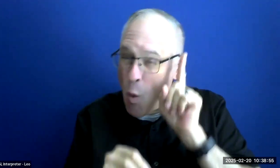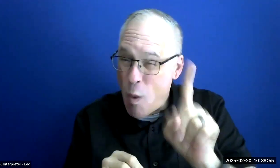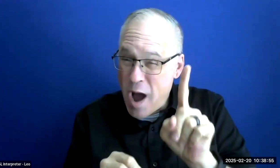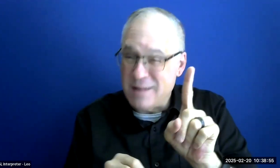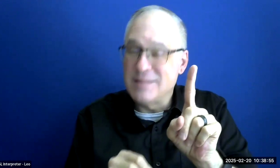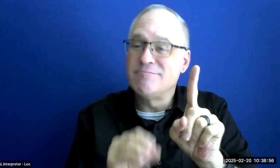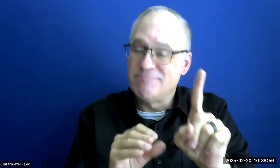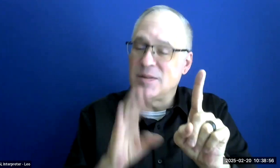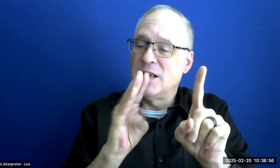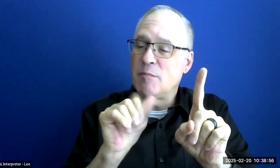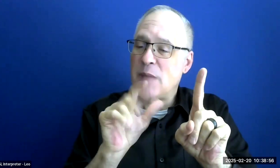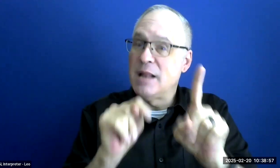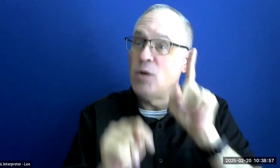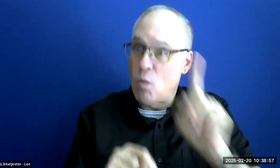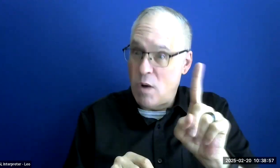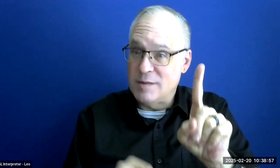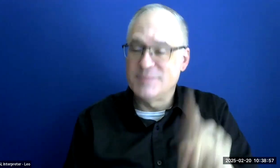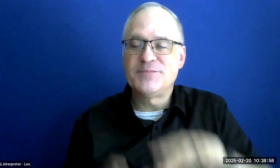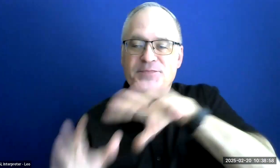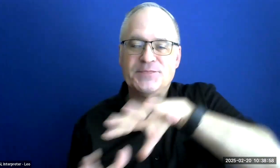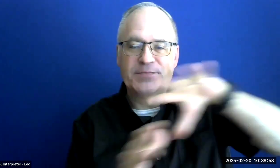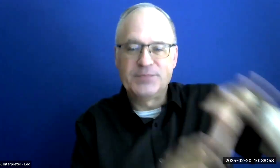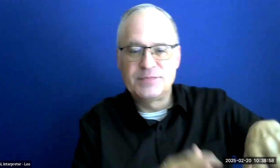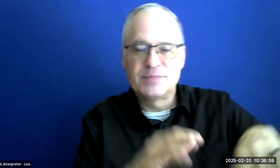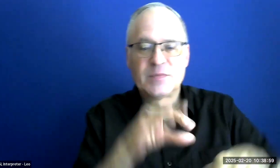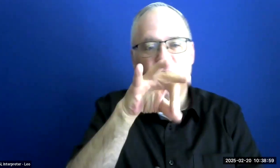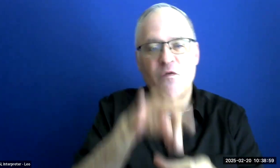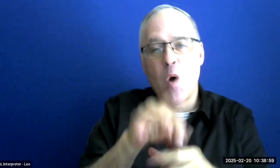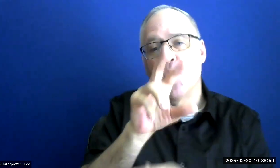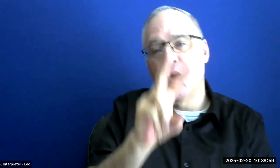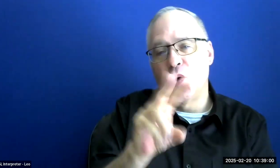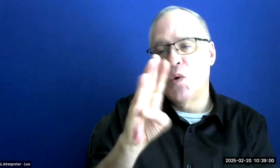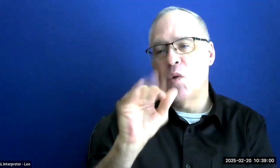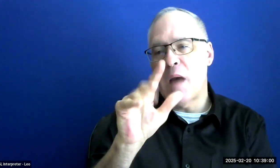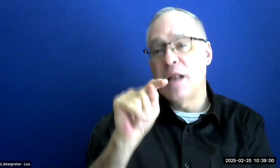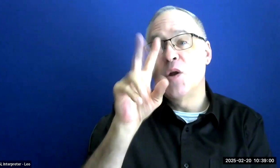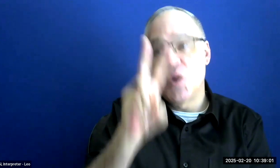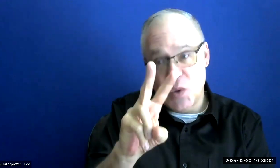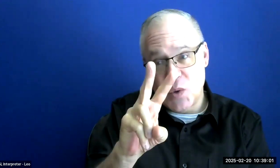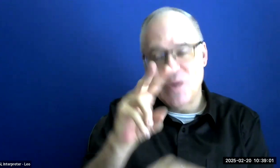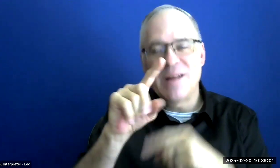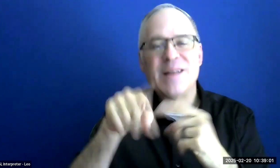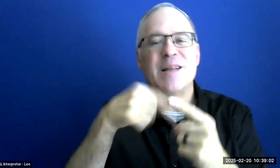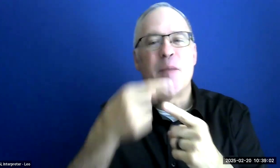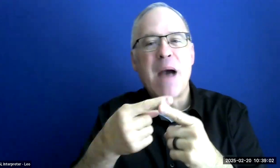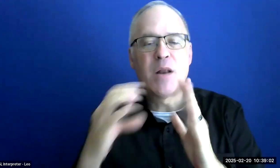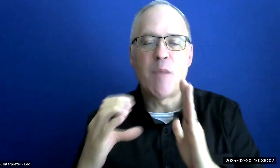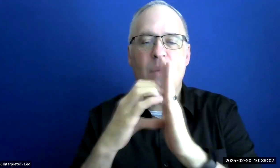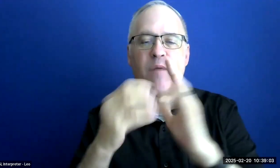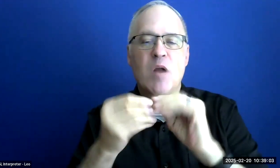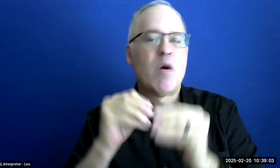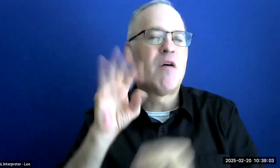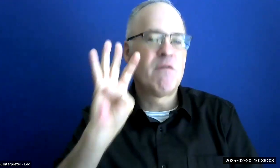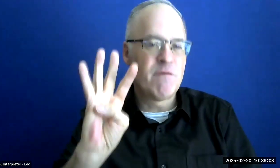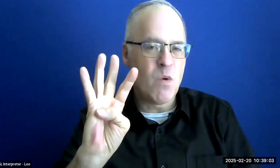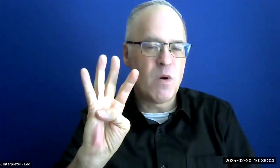1. Vote number 2, ballot number 2, is related to paragraph number 4 regarding